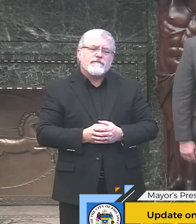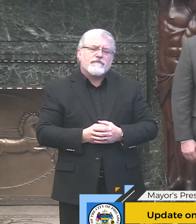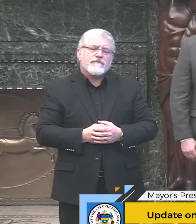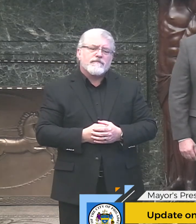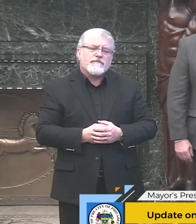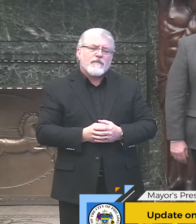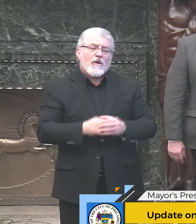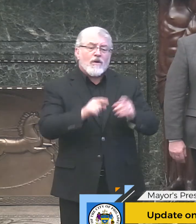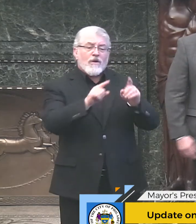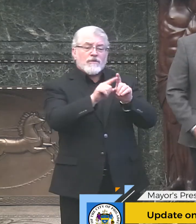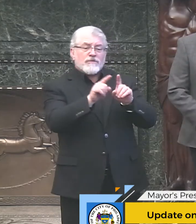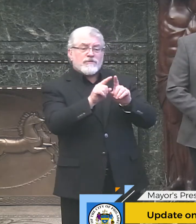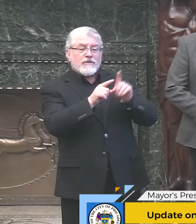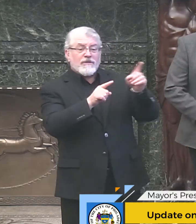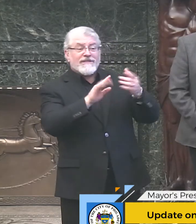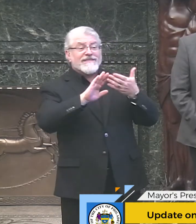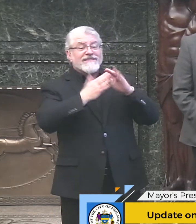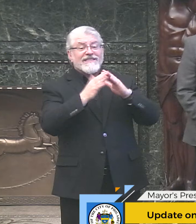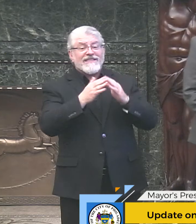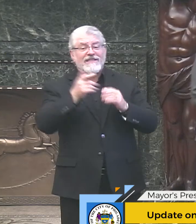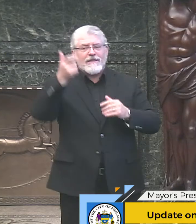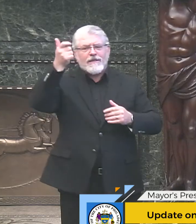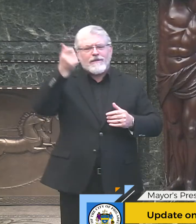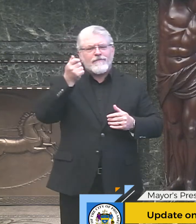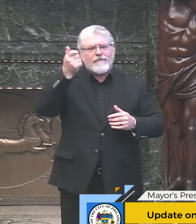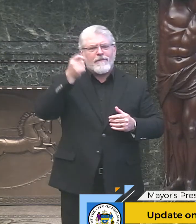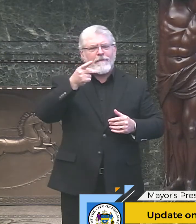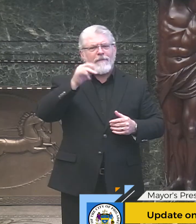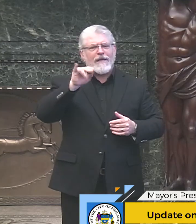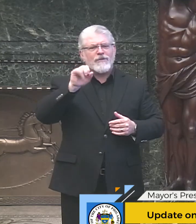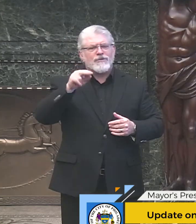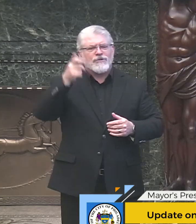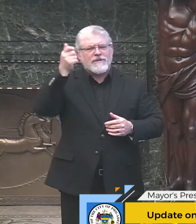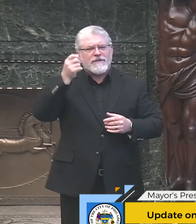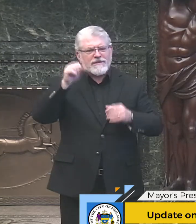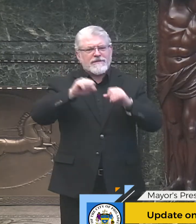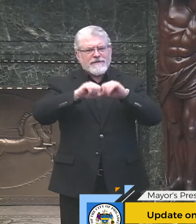heavily reliant on the markets and the stock exchanges, and